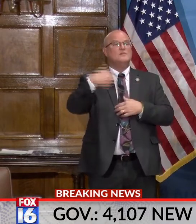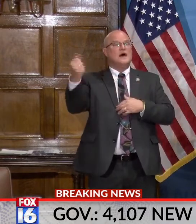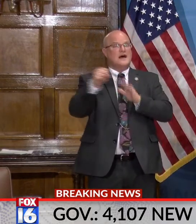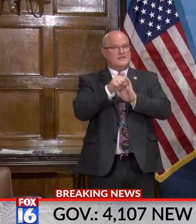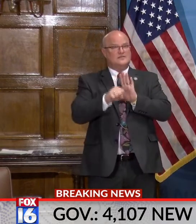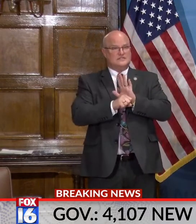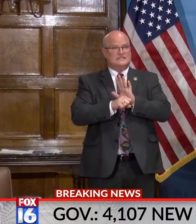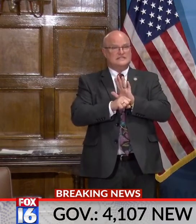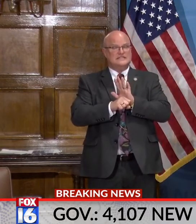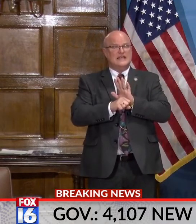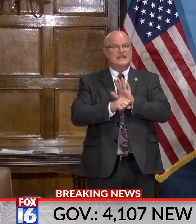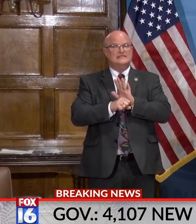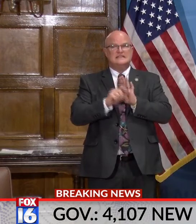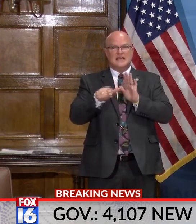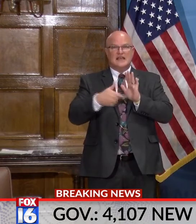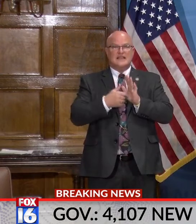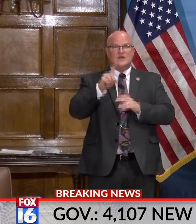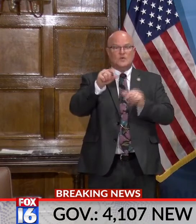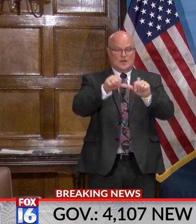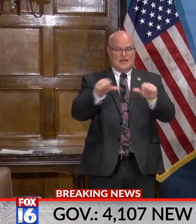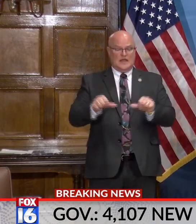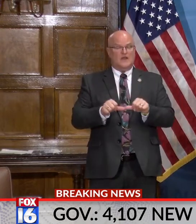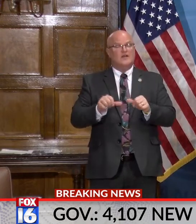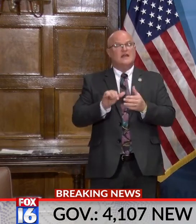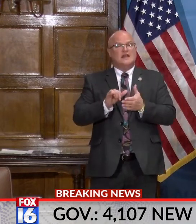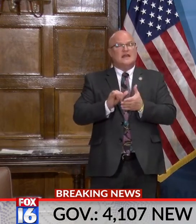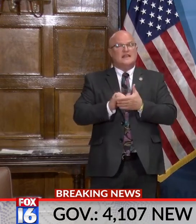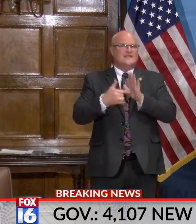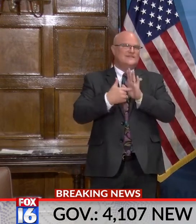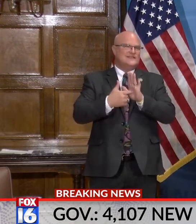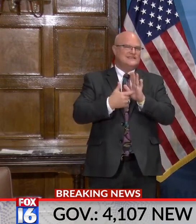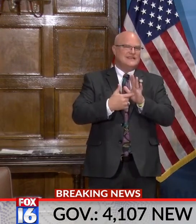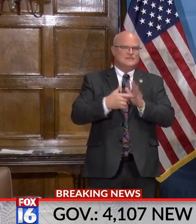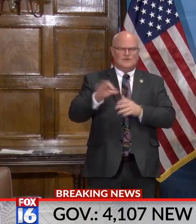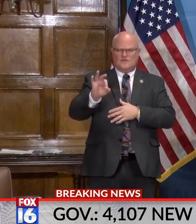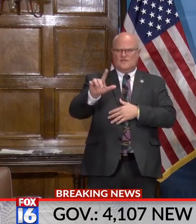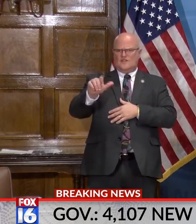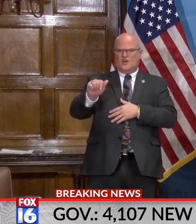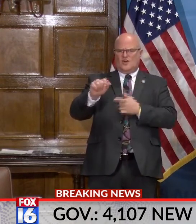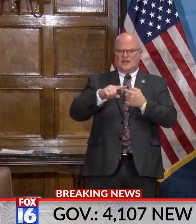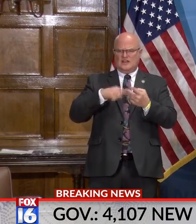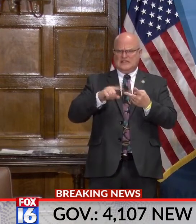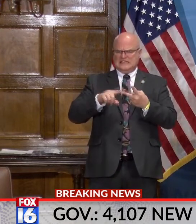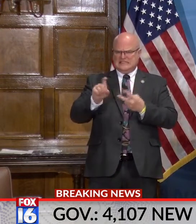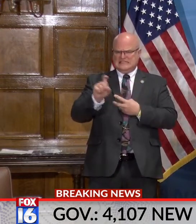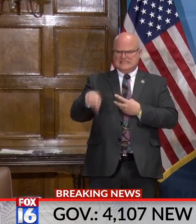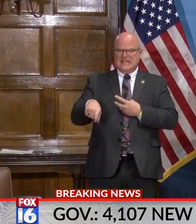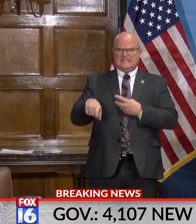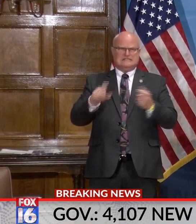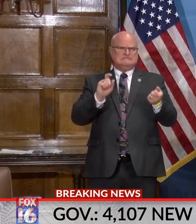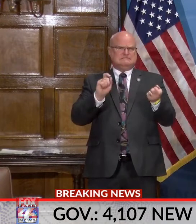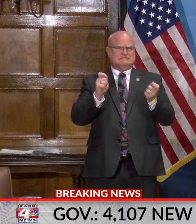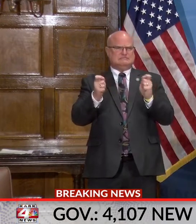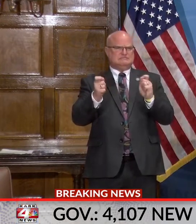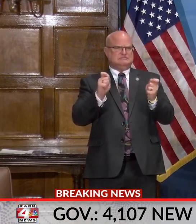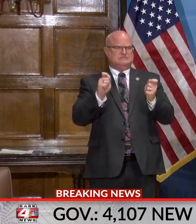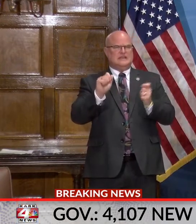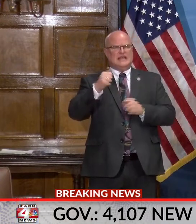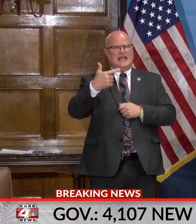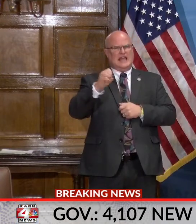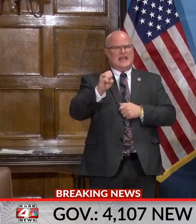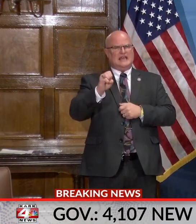states, this is one area that, for example, Florida, I believe Texas, they adjusted the age, some of them